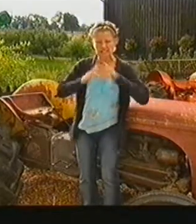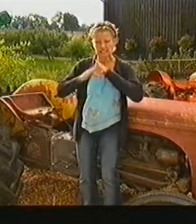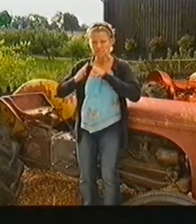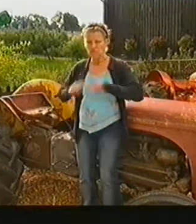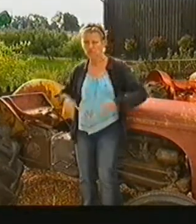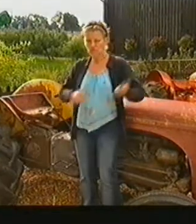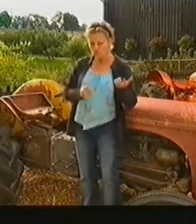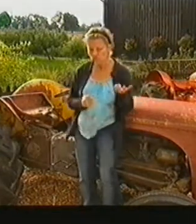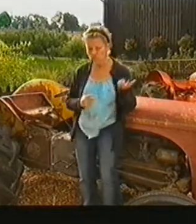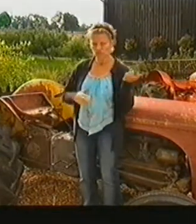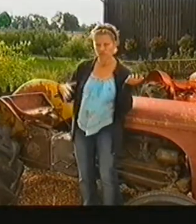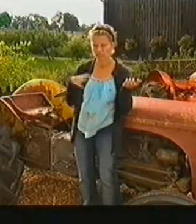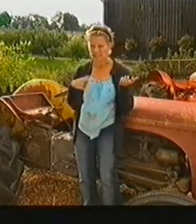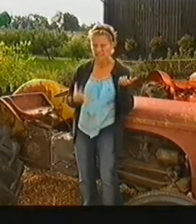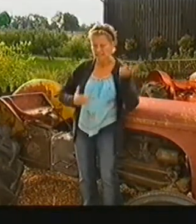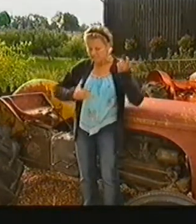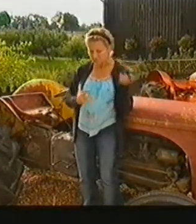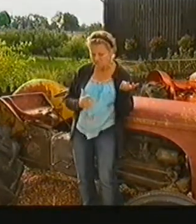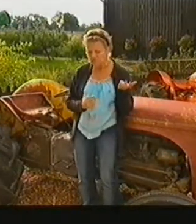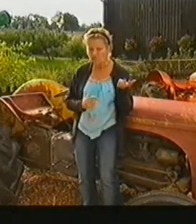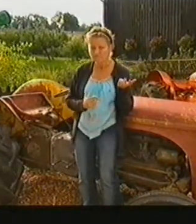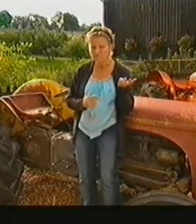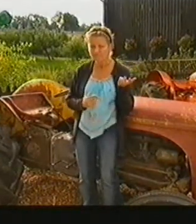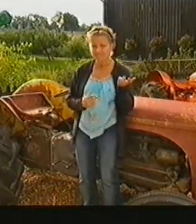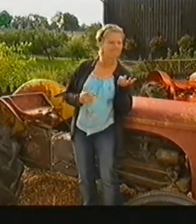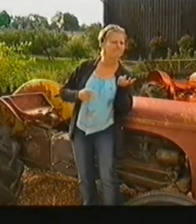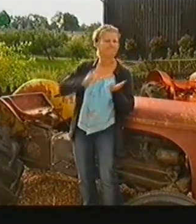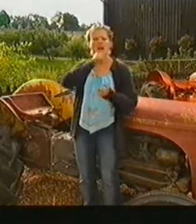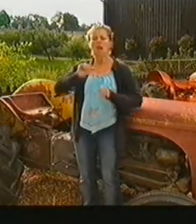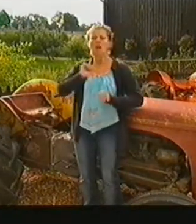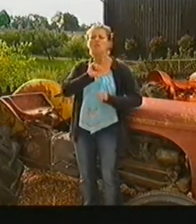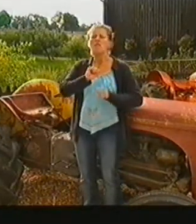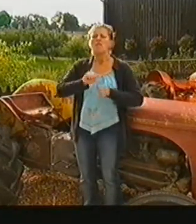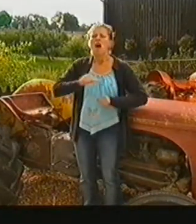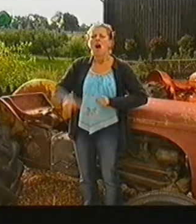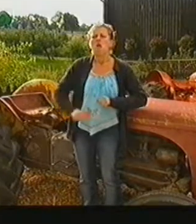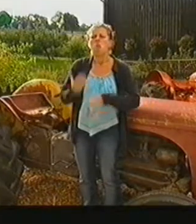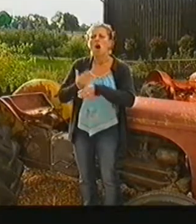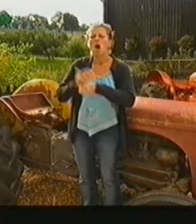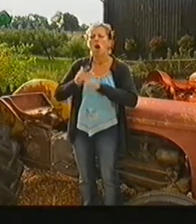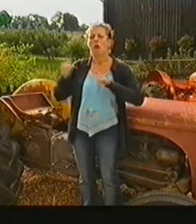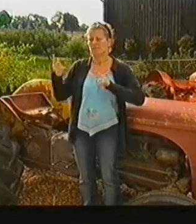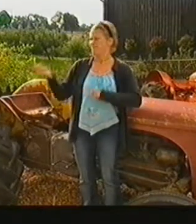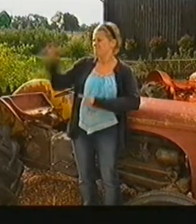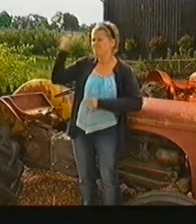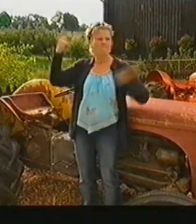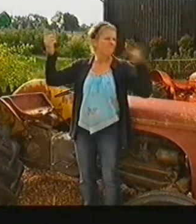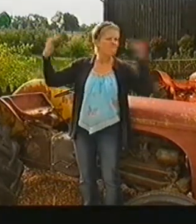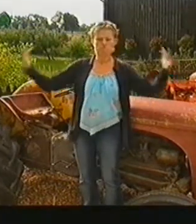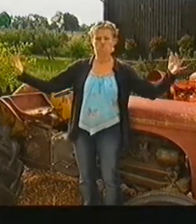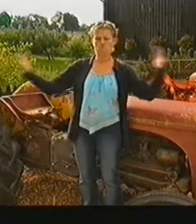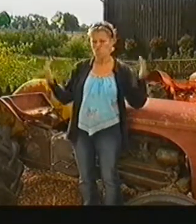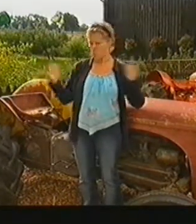with their guns ready on their laps, and all their farm workers had been ordered to form a tight ring around the bottom of the